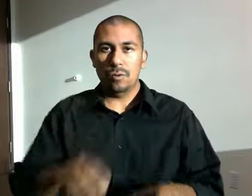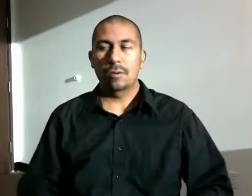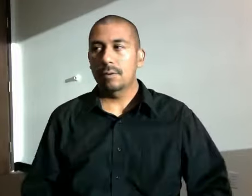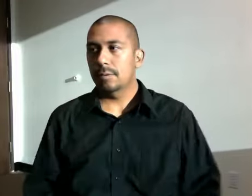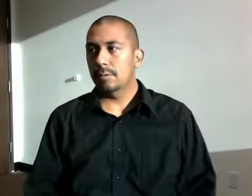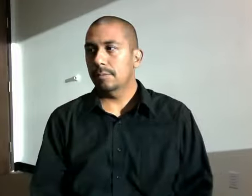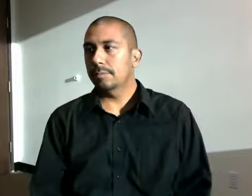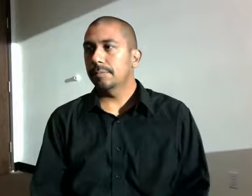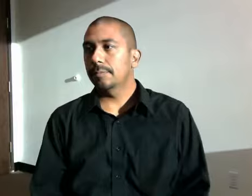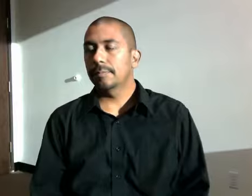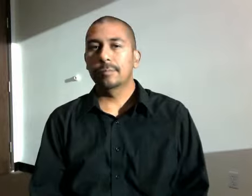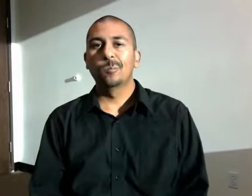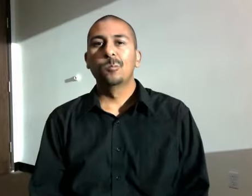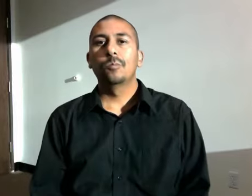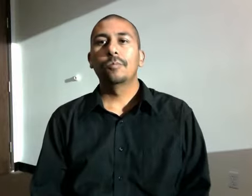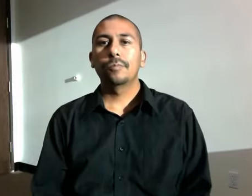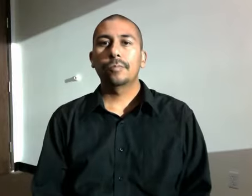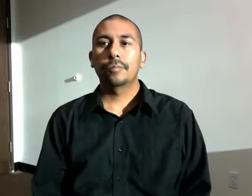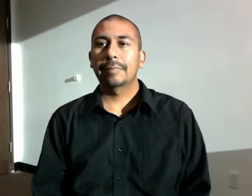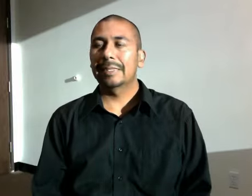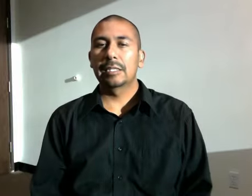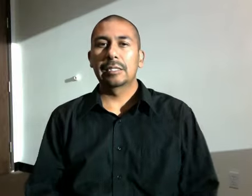used to take to the bedroom.